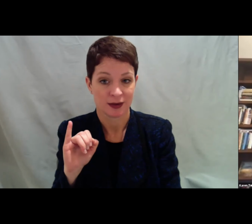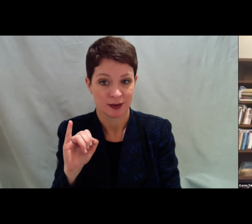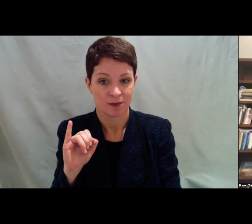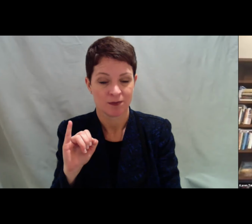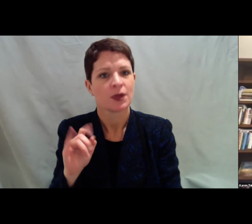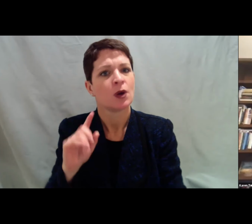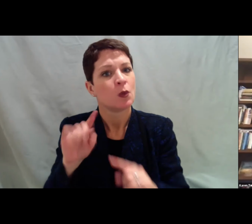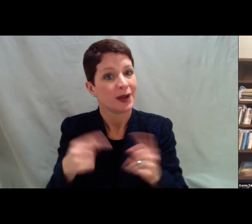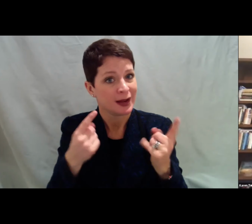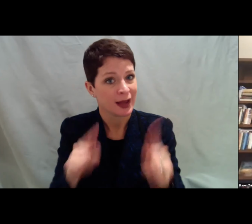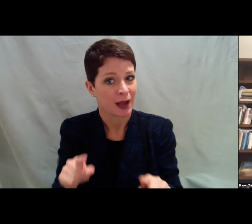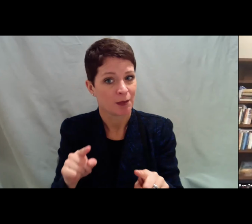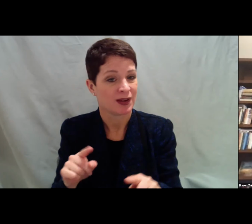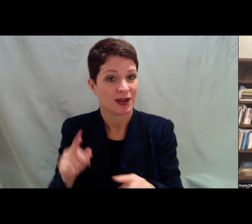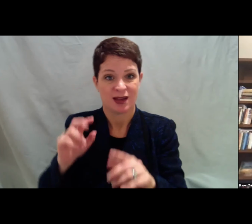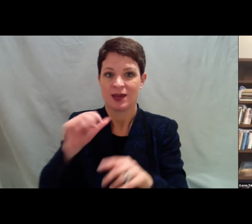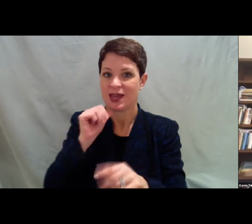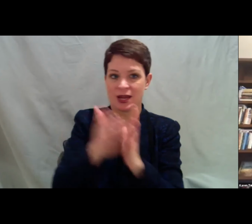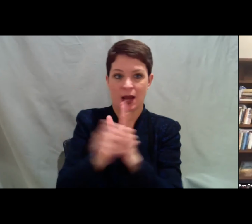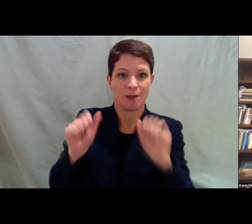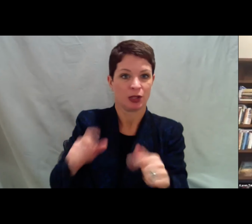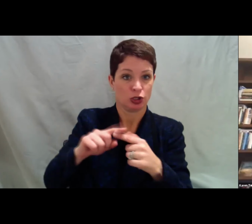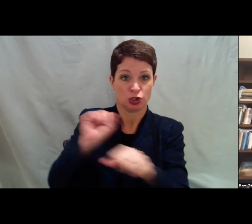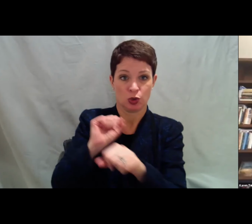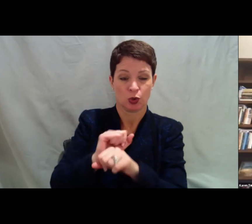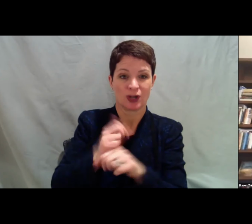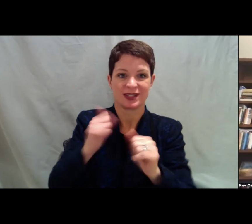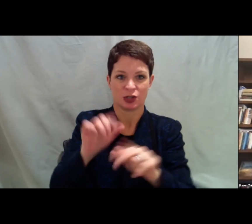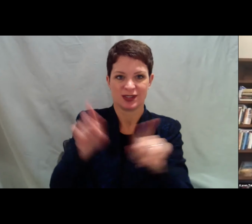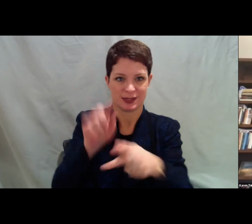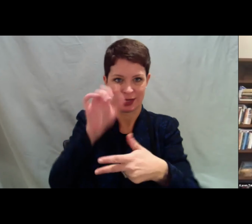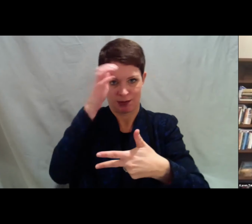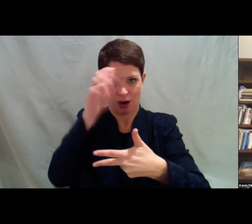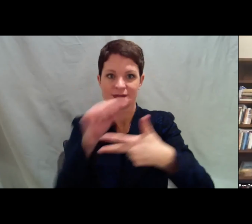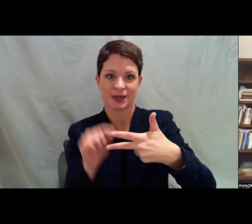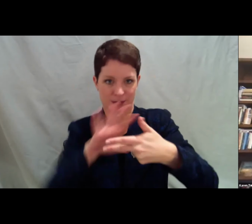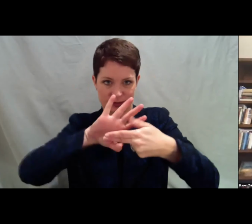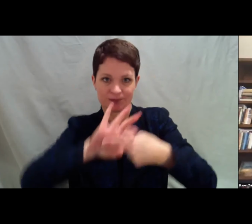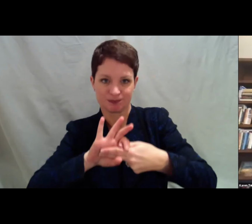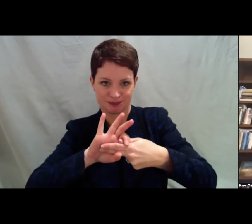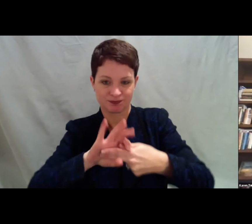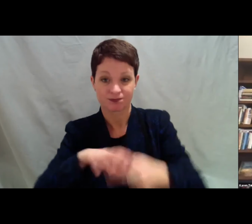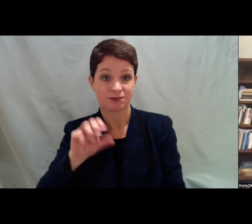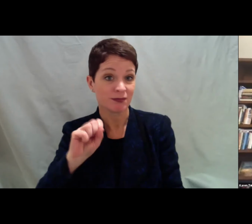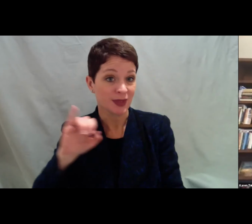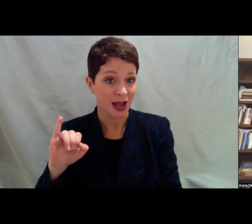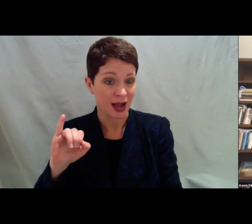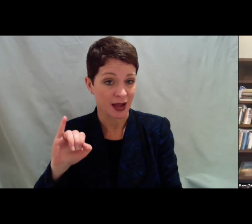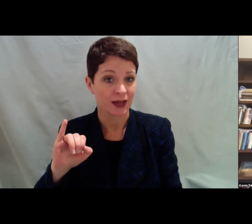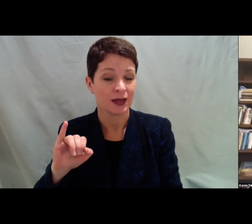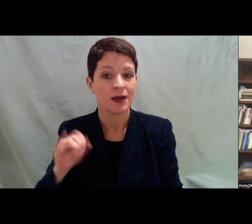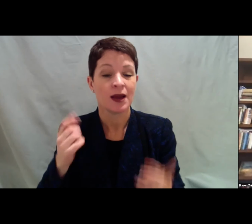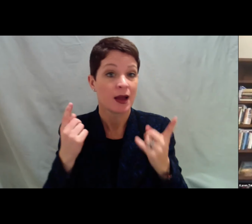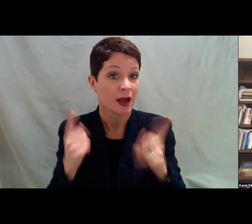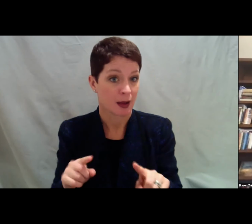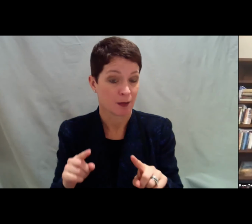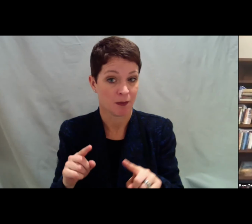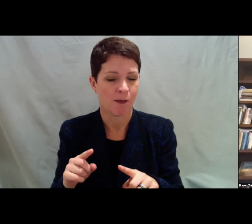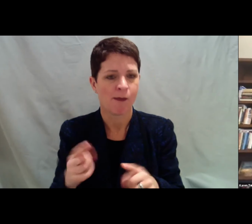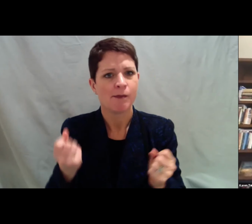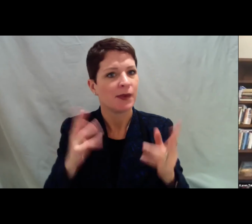doing that, inability to work is still the unifying theme. Now, because of how SSI came to be, most